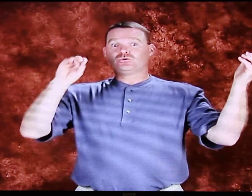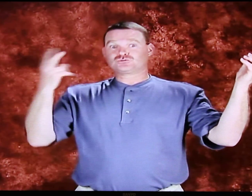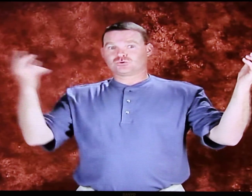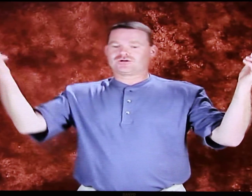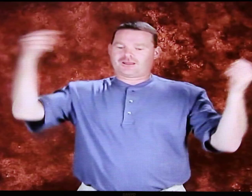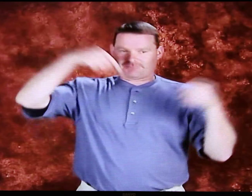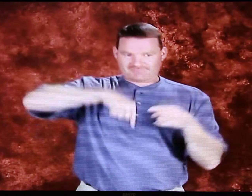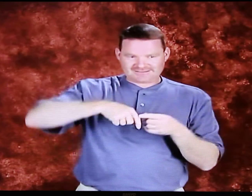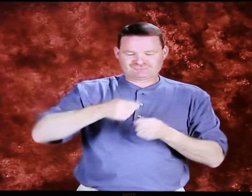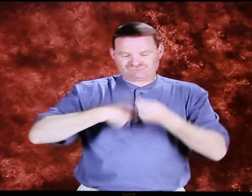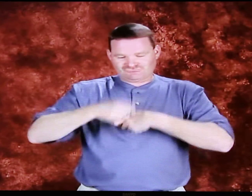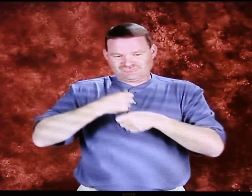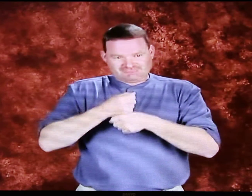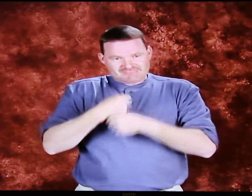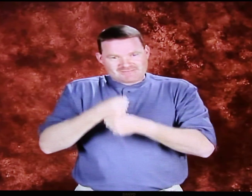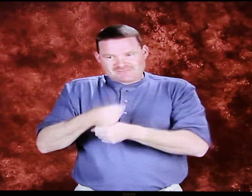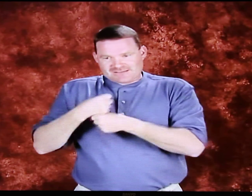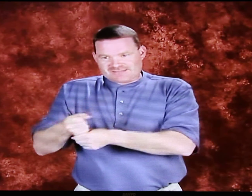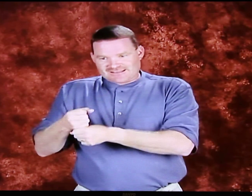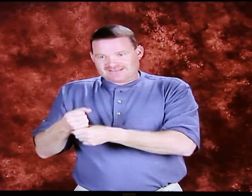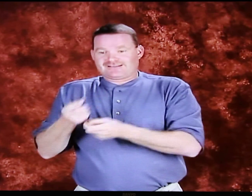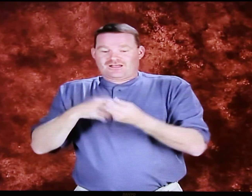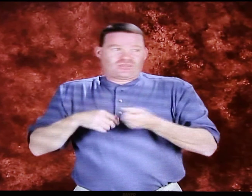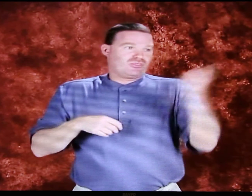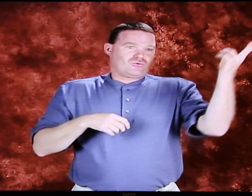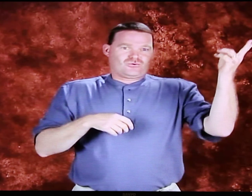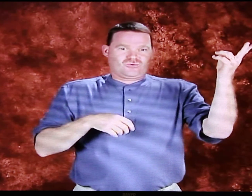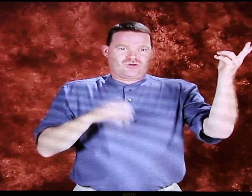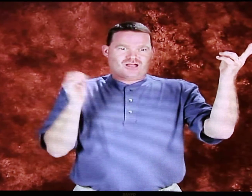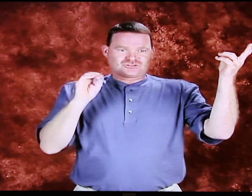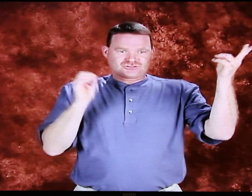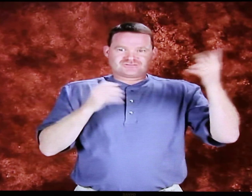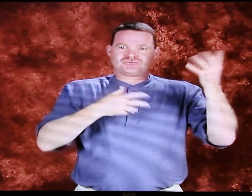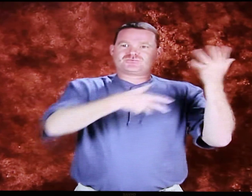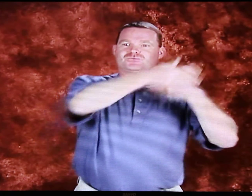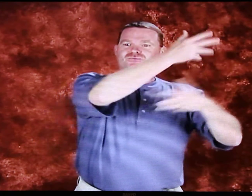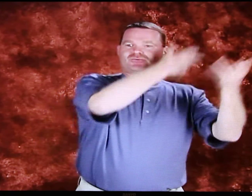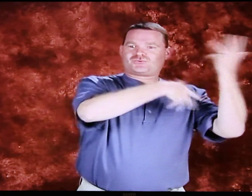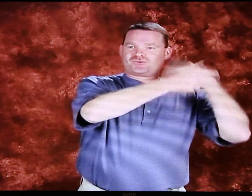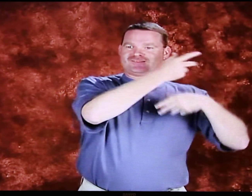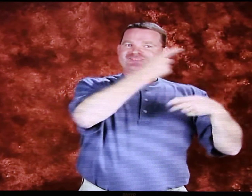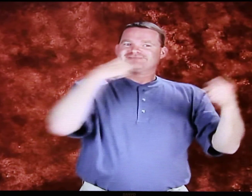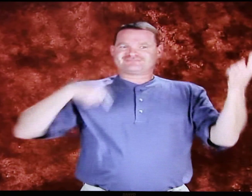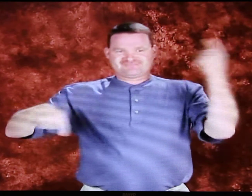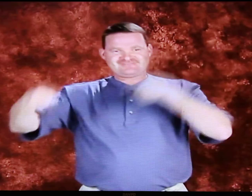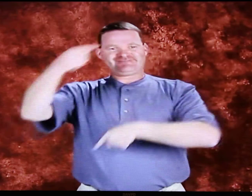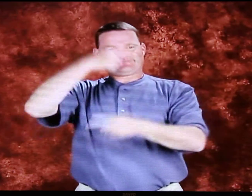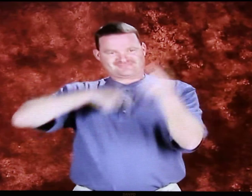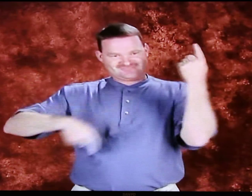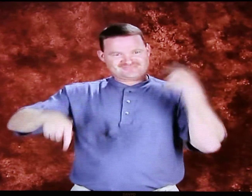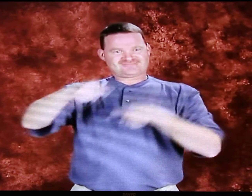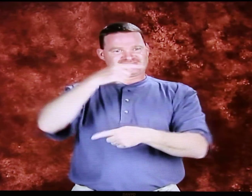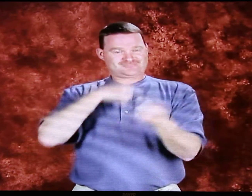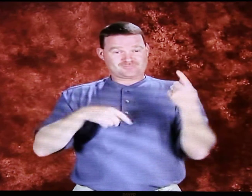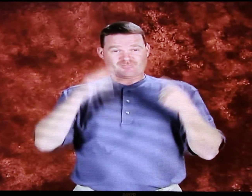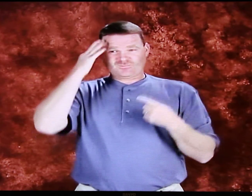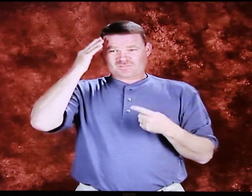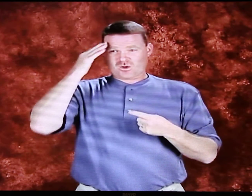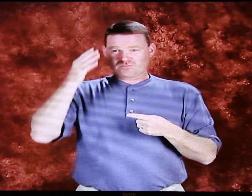hydrogen it uses, so the CO2 comes in, it uses the hydrogen and it throws out the oxygen, and that process just keeps